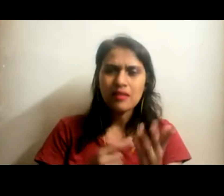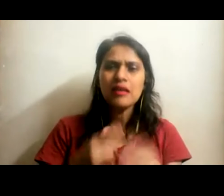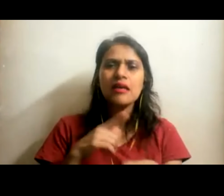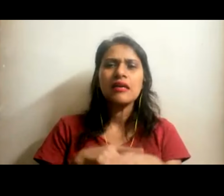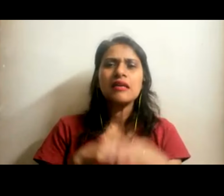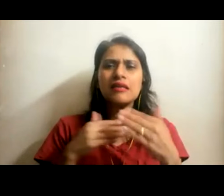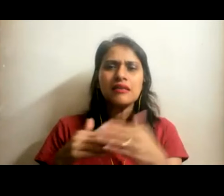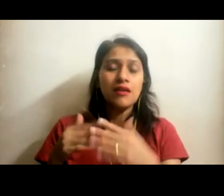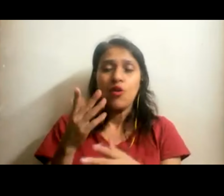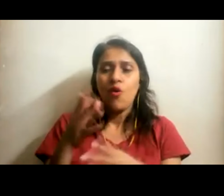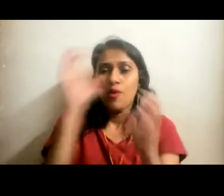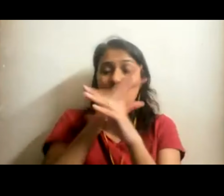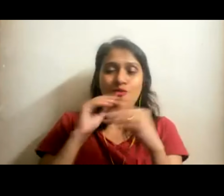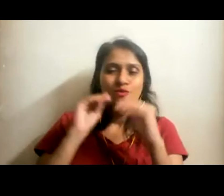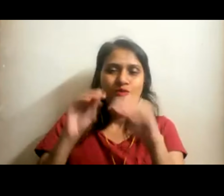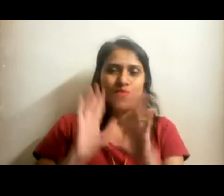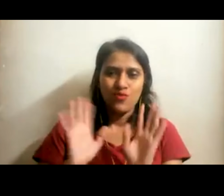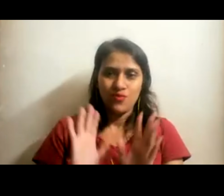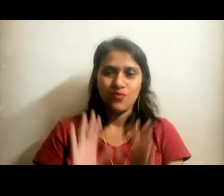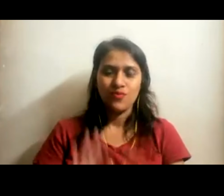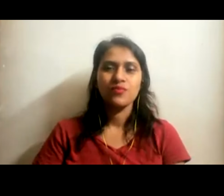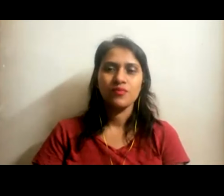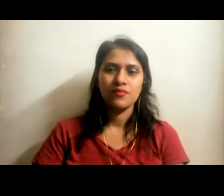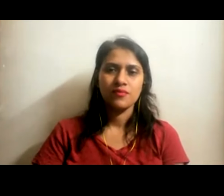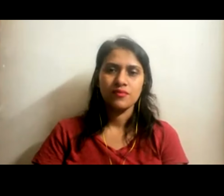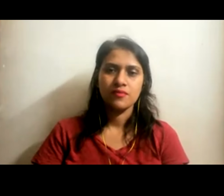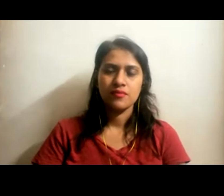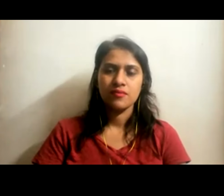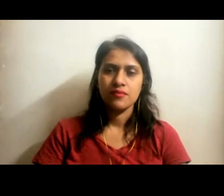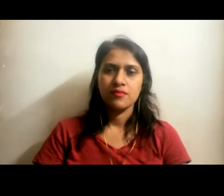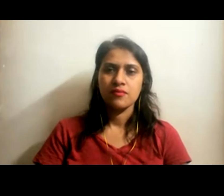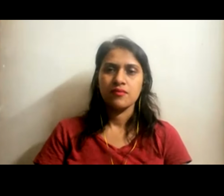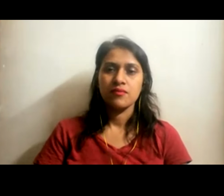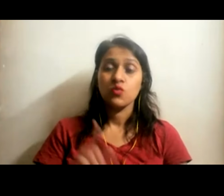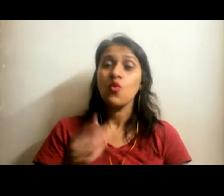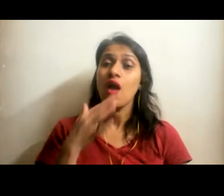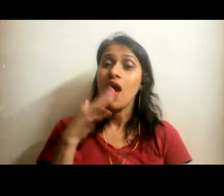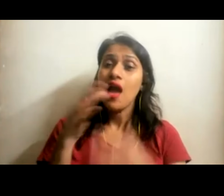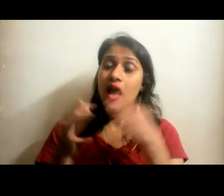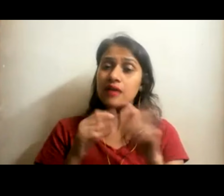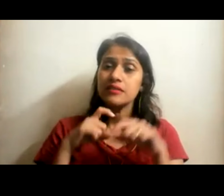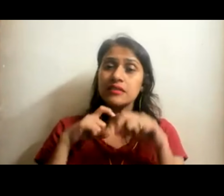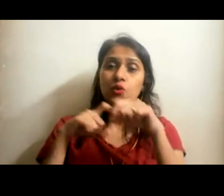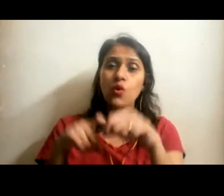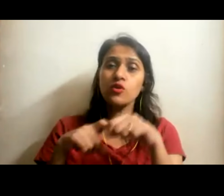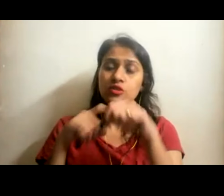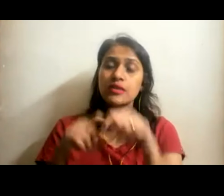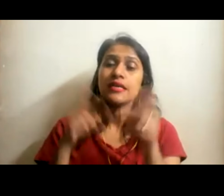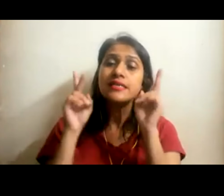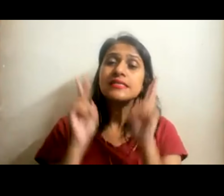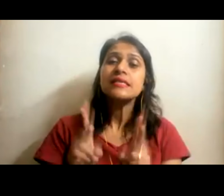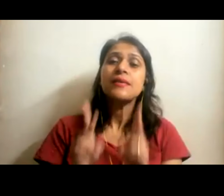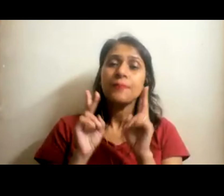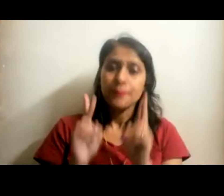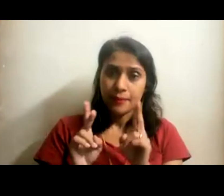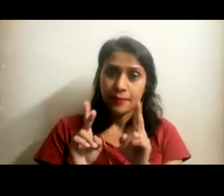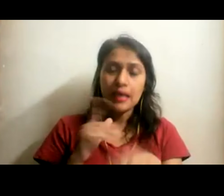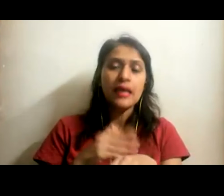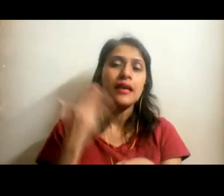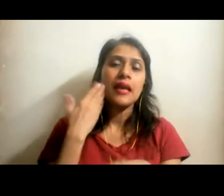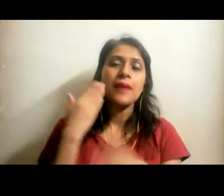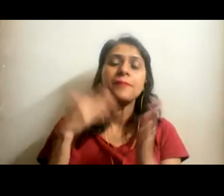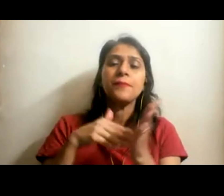Let's not confuse it. But then in the longitudinal, the design says that you will ask the same question again after a gap of certain time